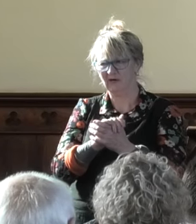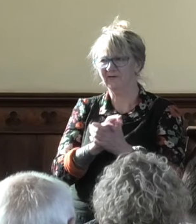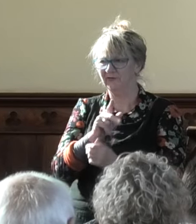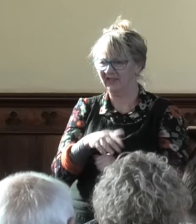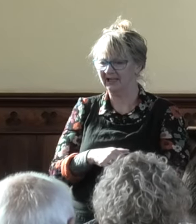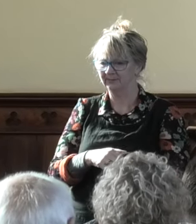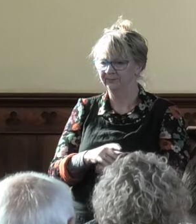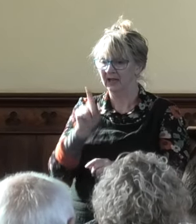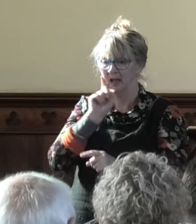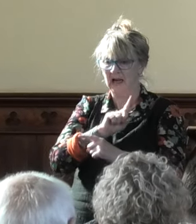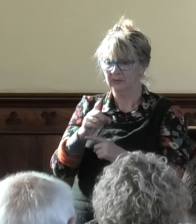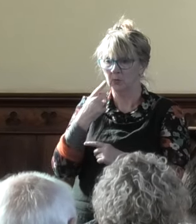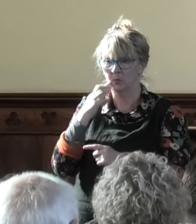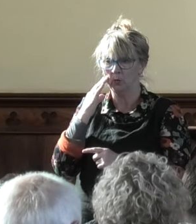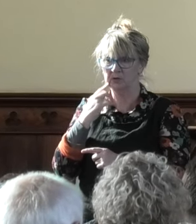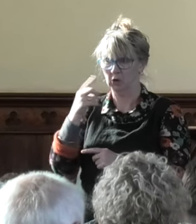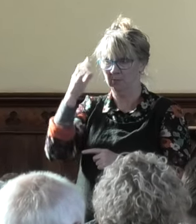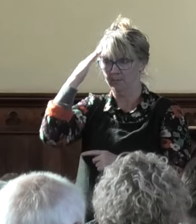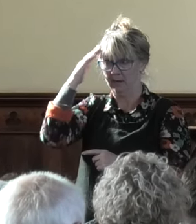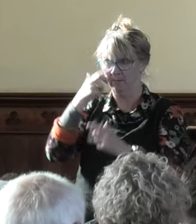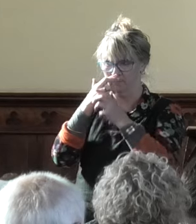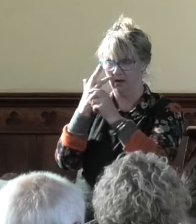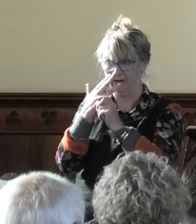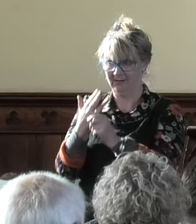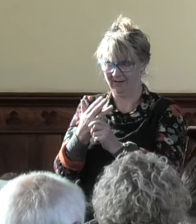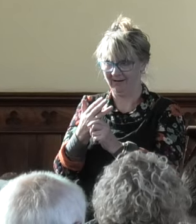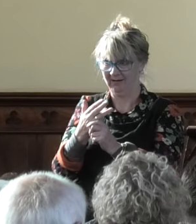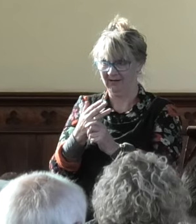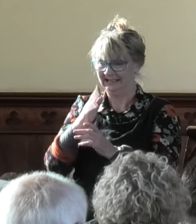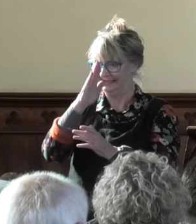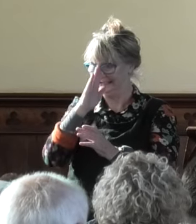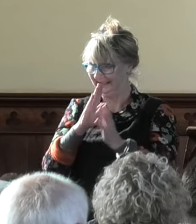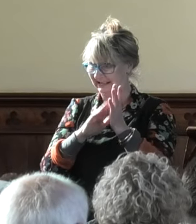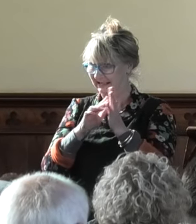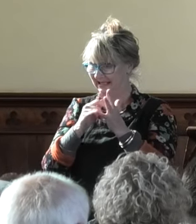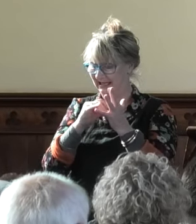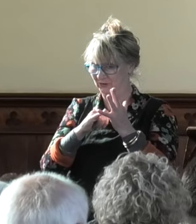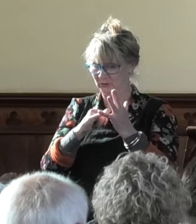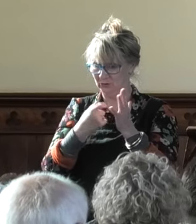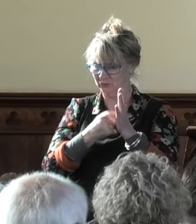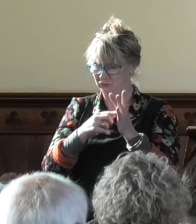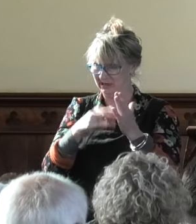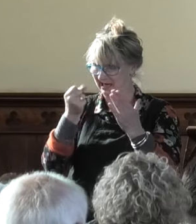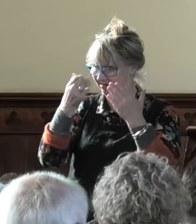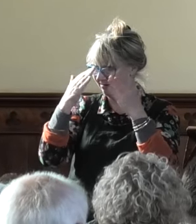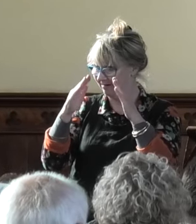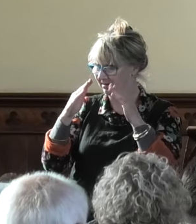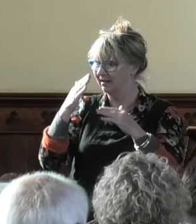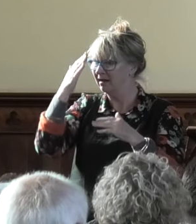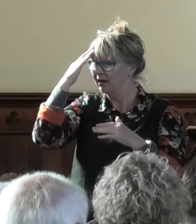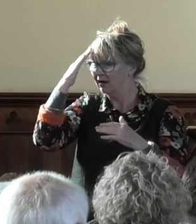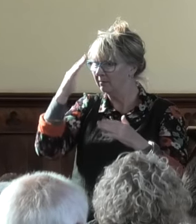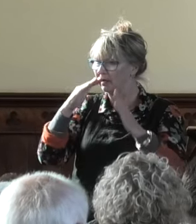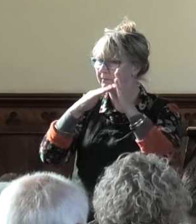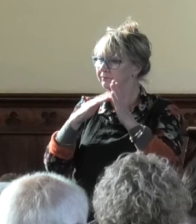Last week, when we told our mum, who's 99 years old, the sad news that Rin had passed away, Mum